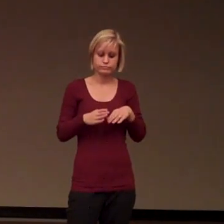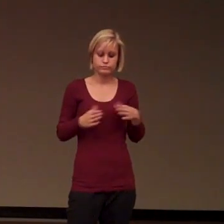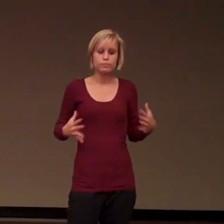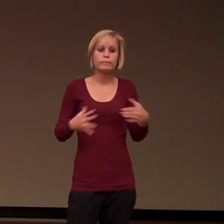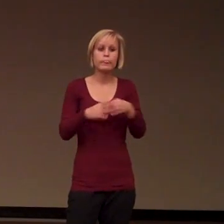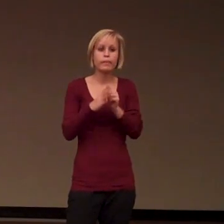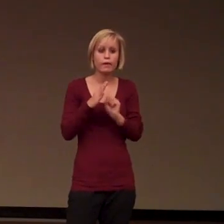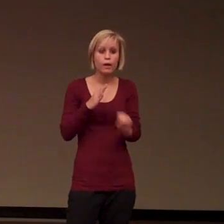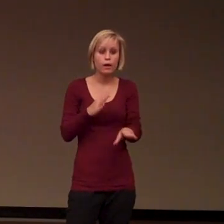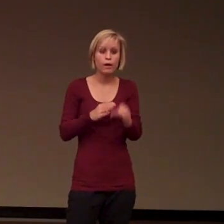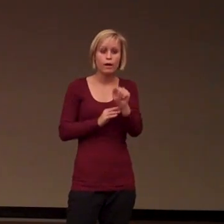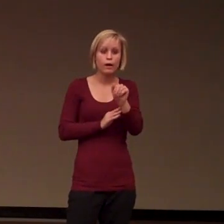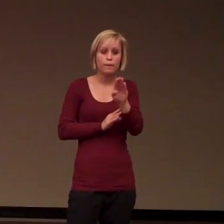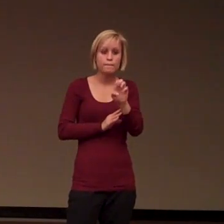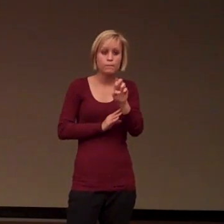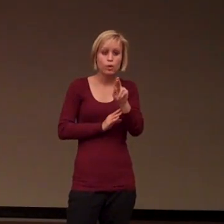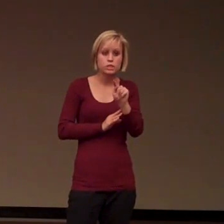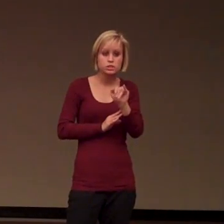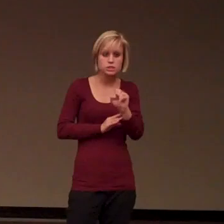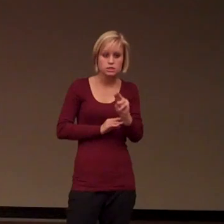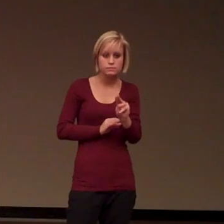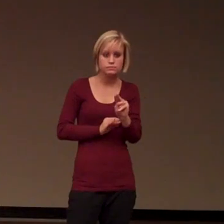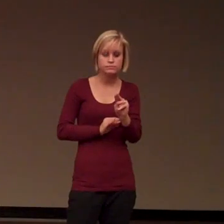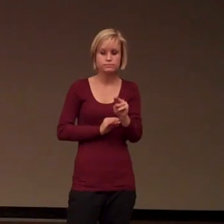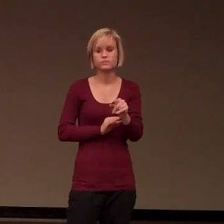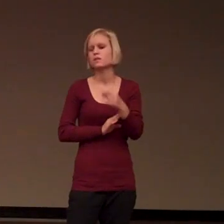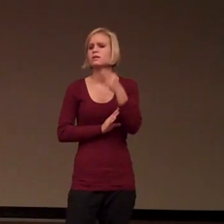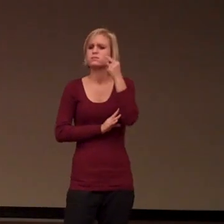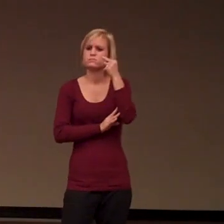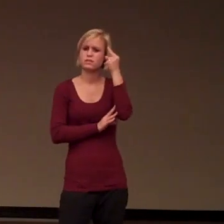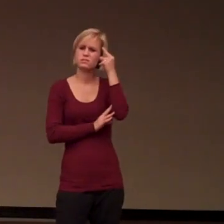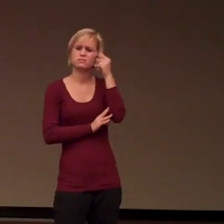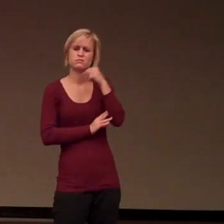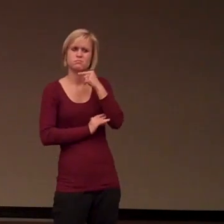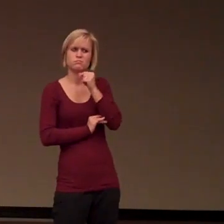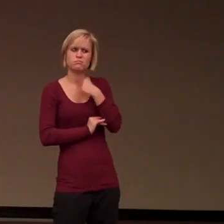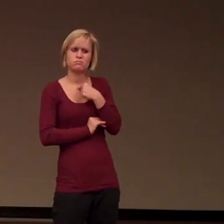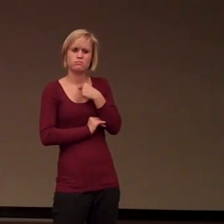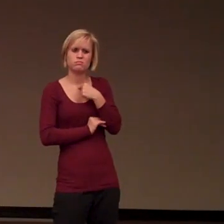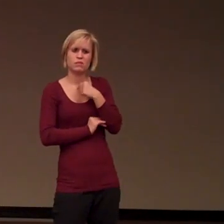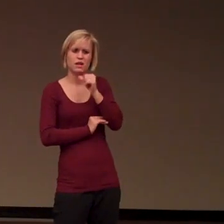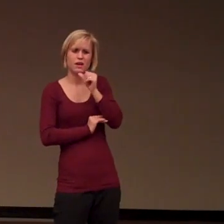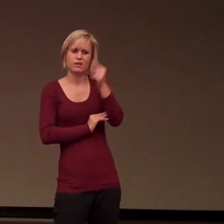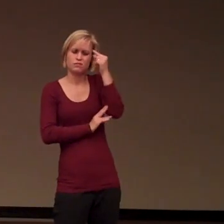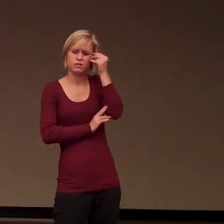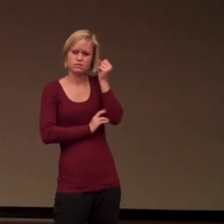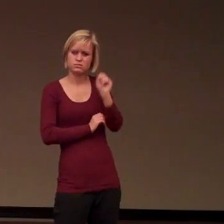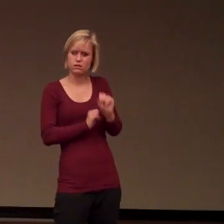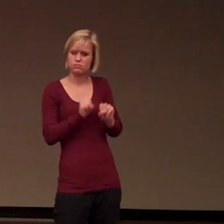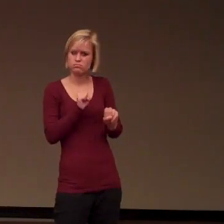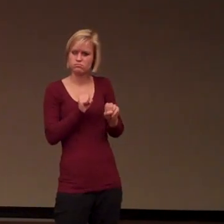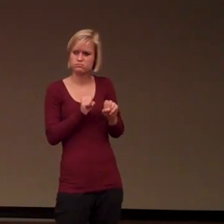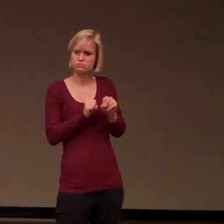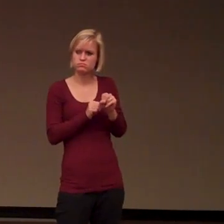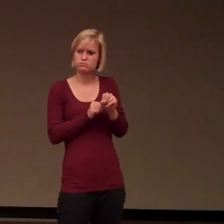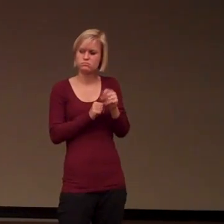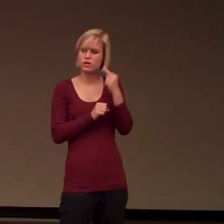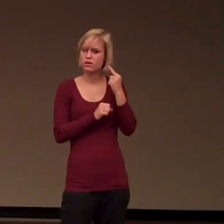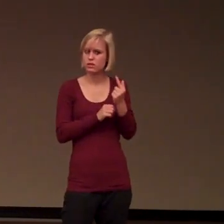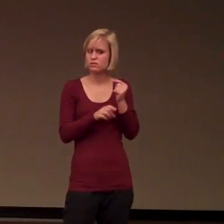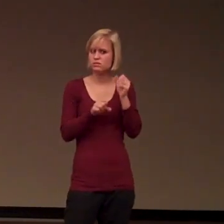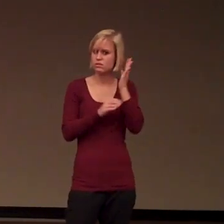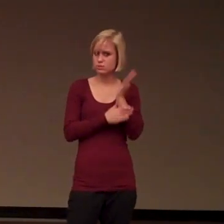And our son said, I don't think so. But what we're going to do is we're going to listen to the